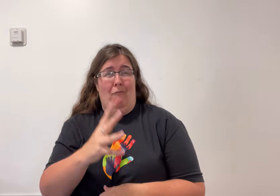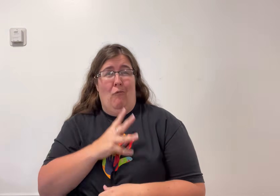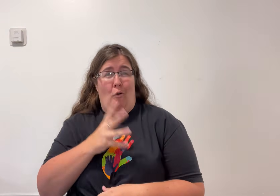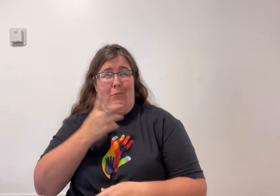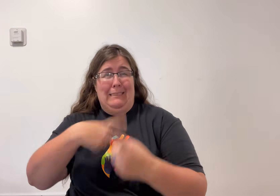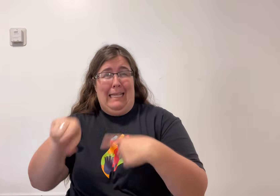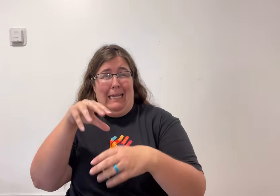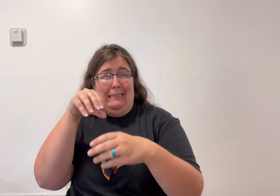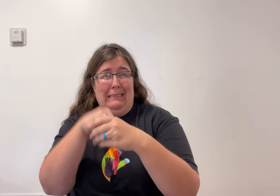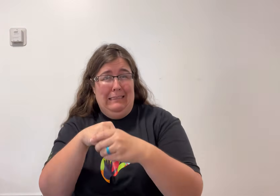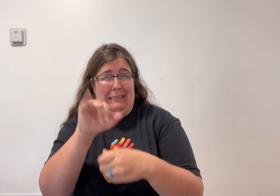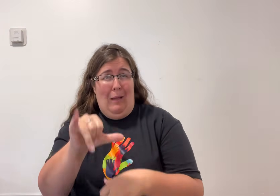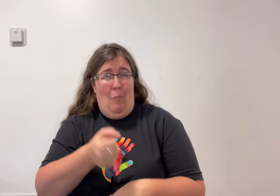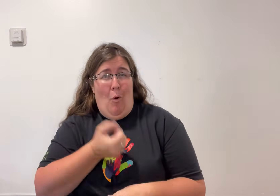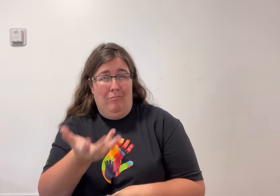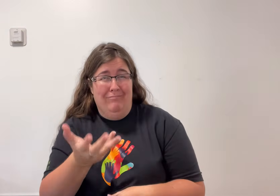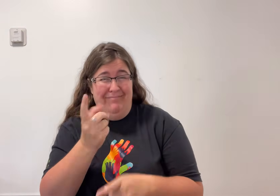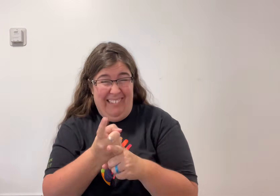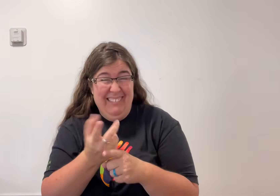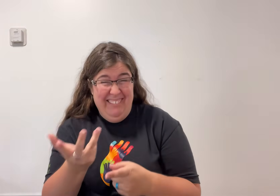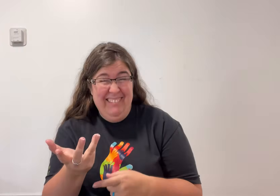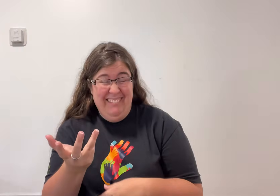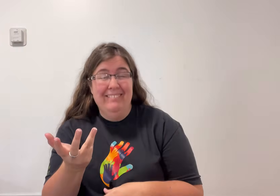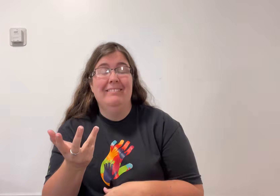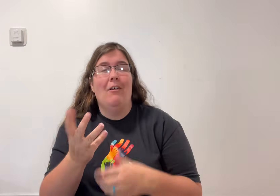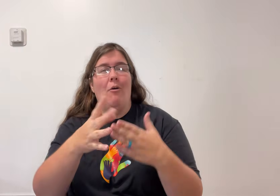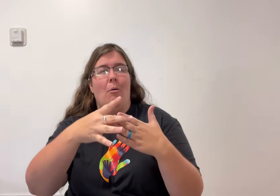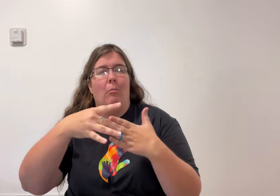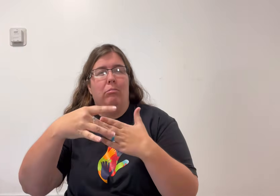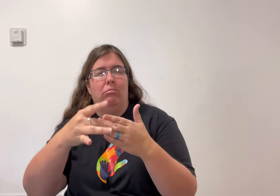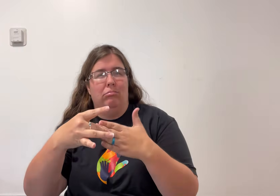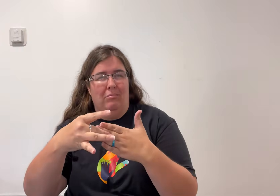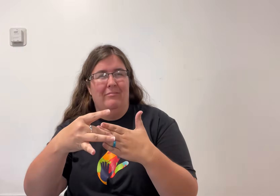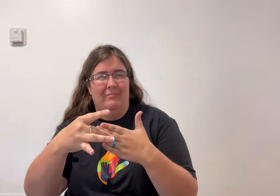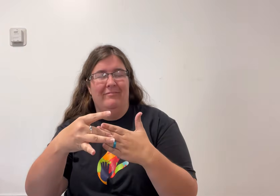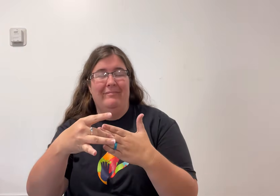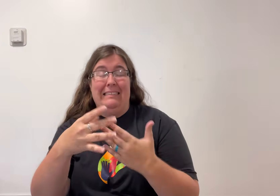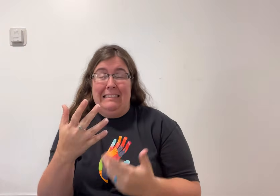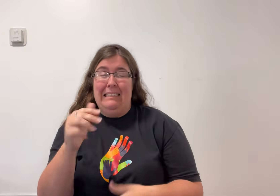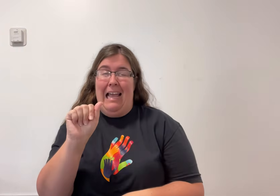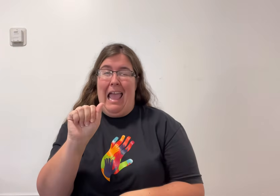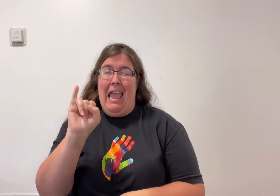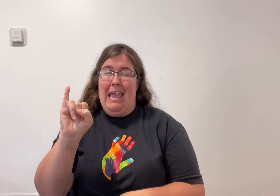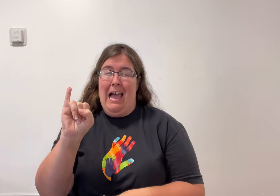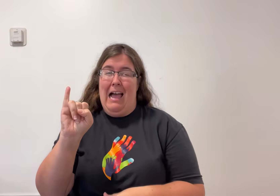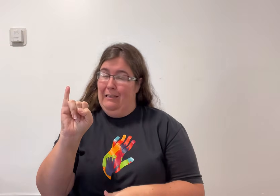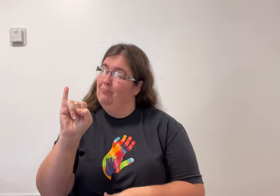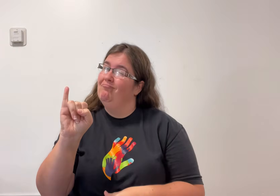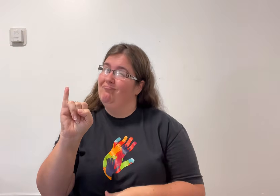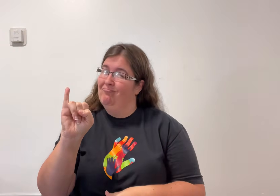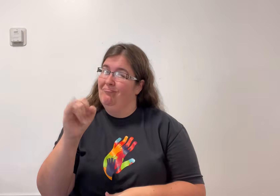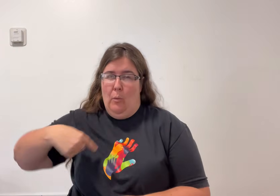sign? Remember that? It's fluid. And AI, as we all